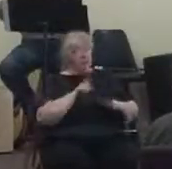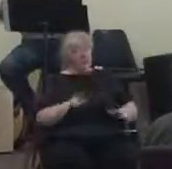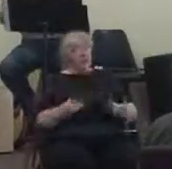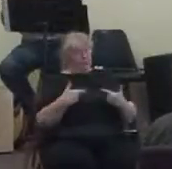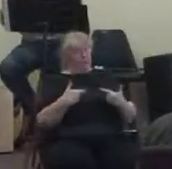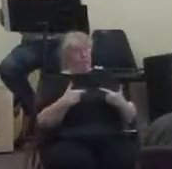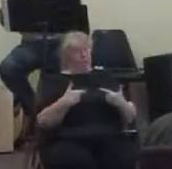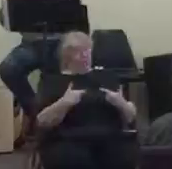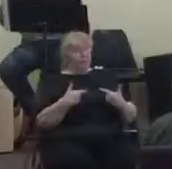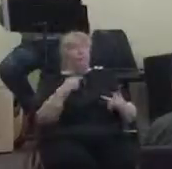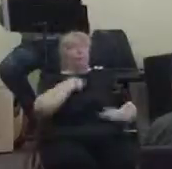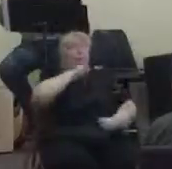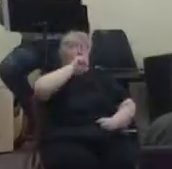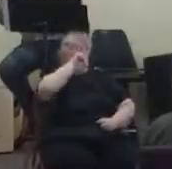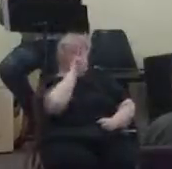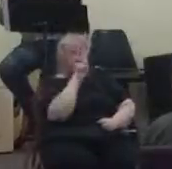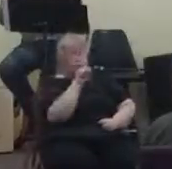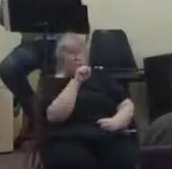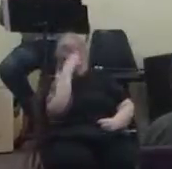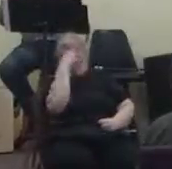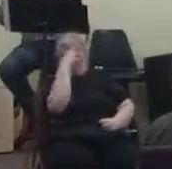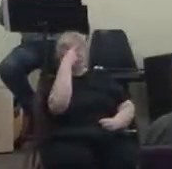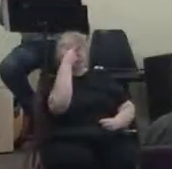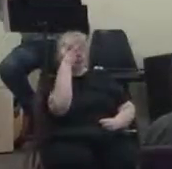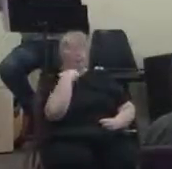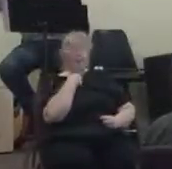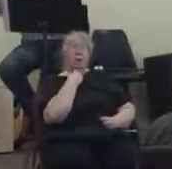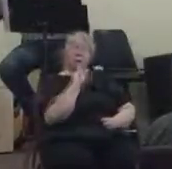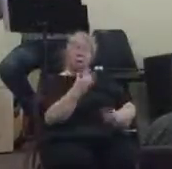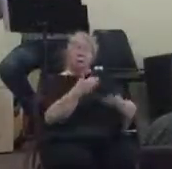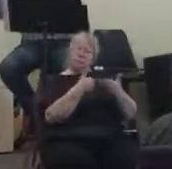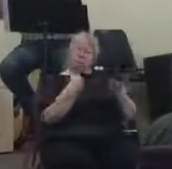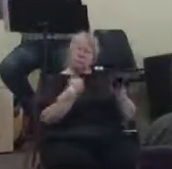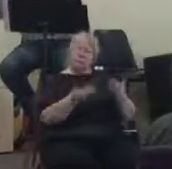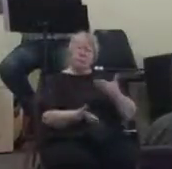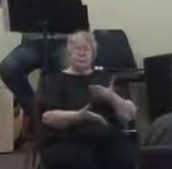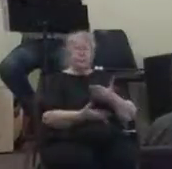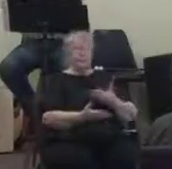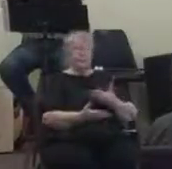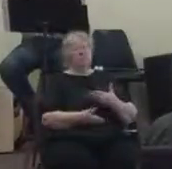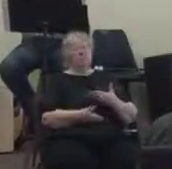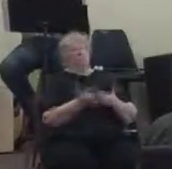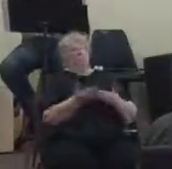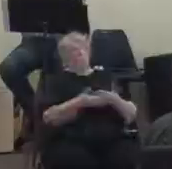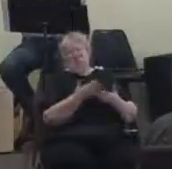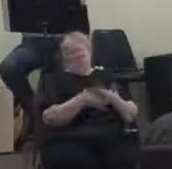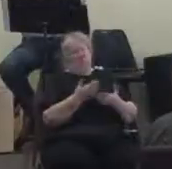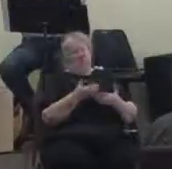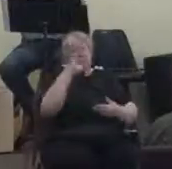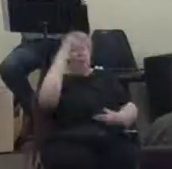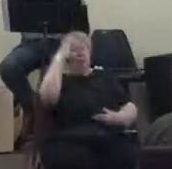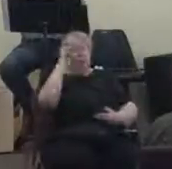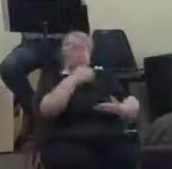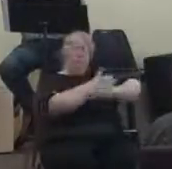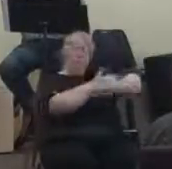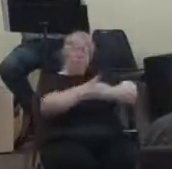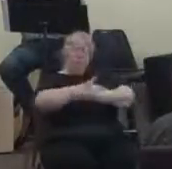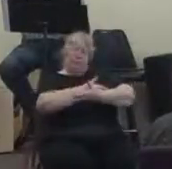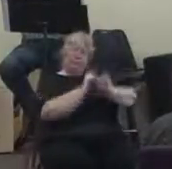I love it because I told you before, it's so simple. It's for baby Christians. It's for old Christians to